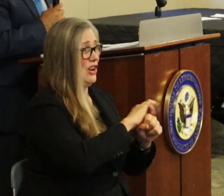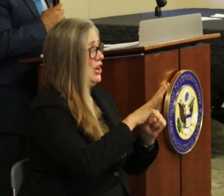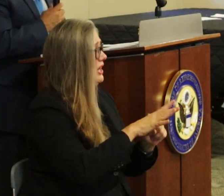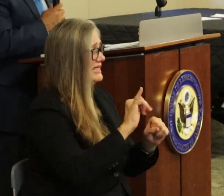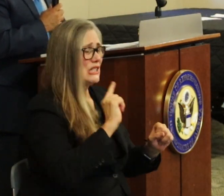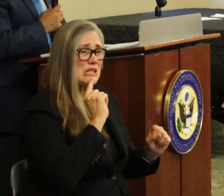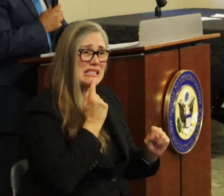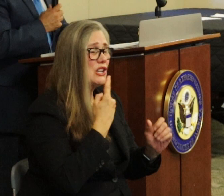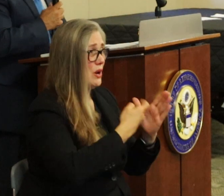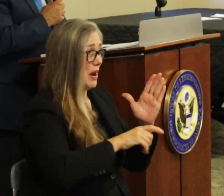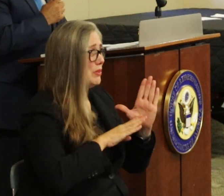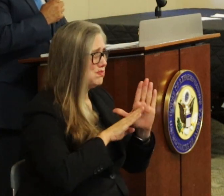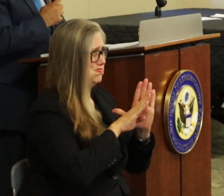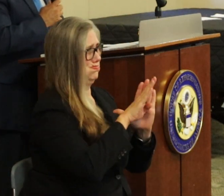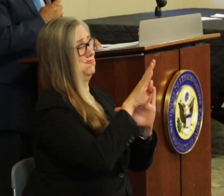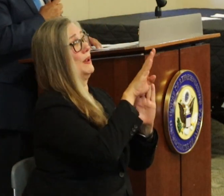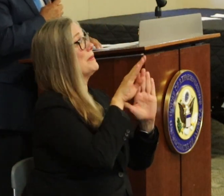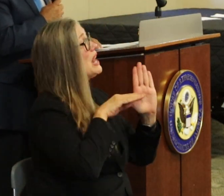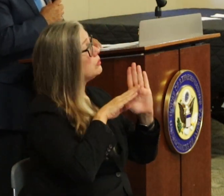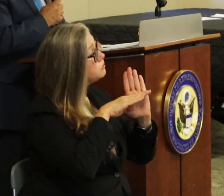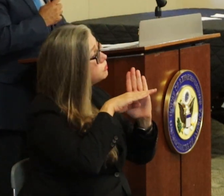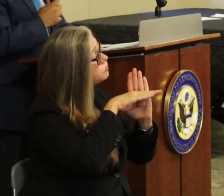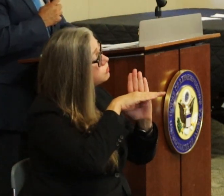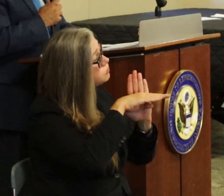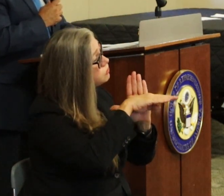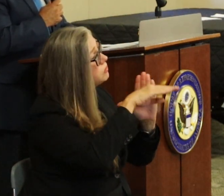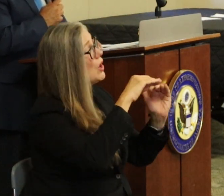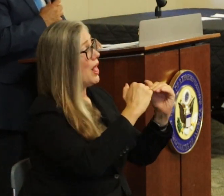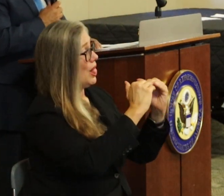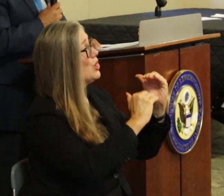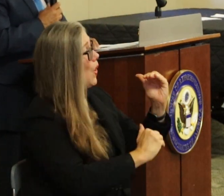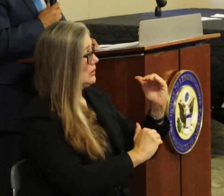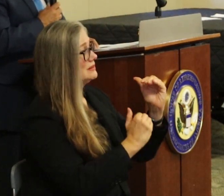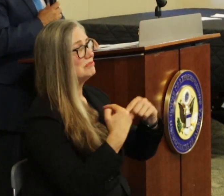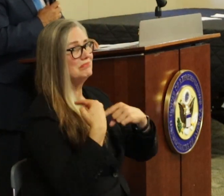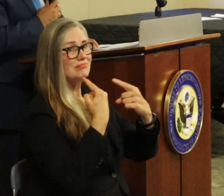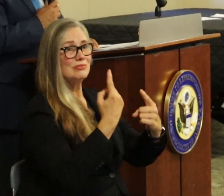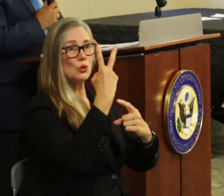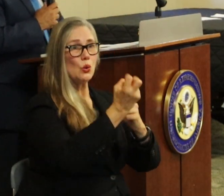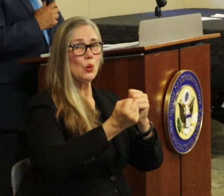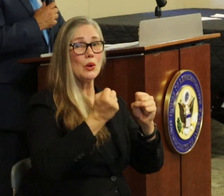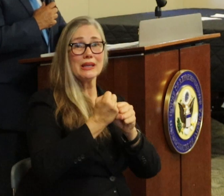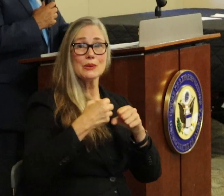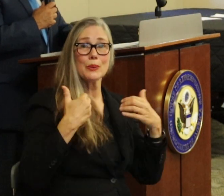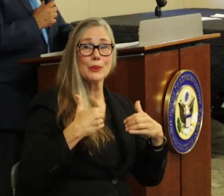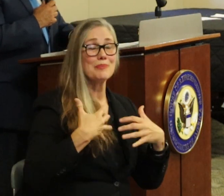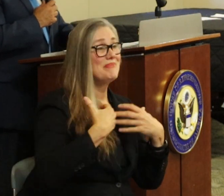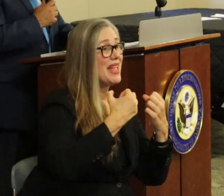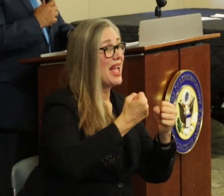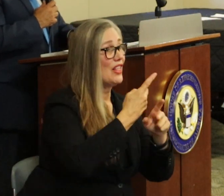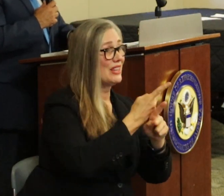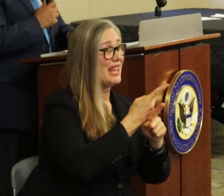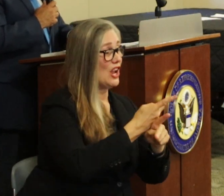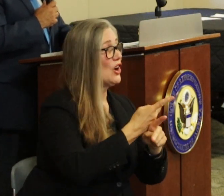still have a little bit of that inflation. But right now, to date, it's the lowest it's been in 2 years. Healthcare savings